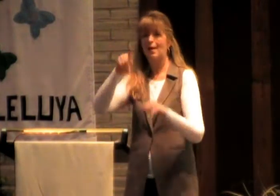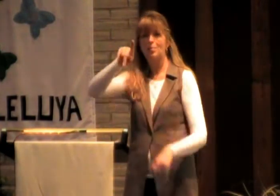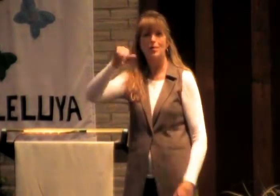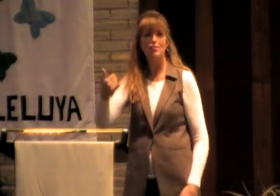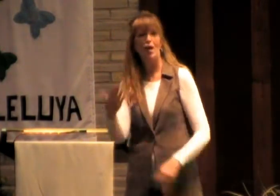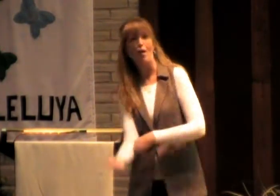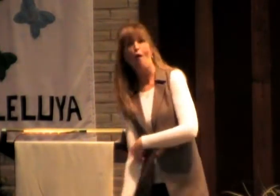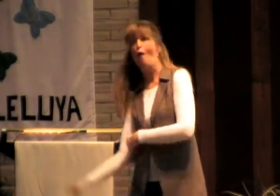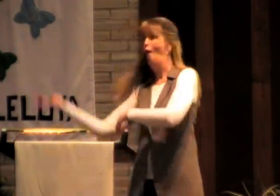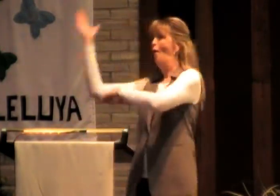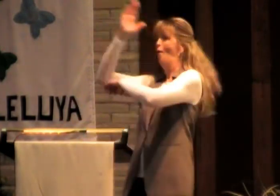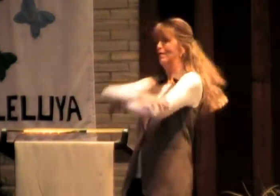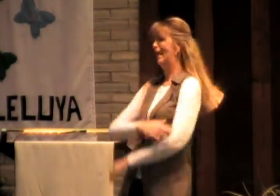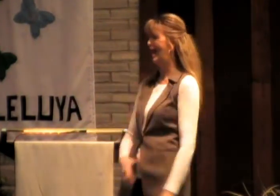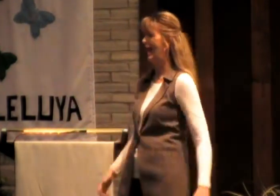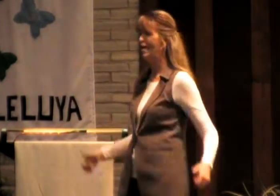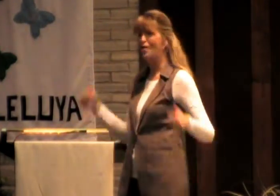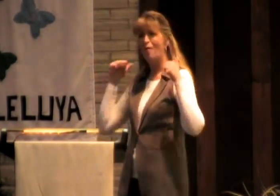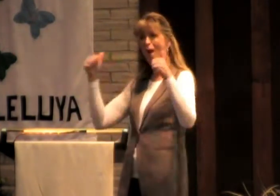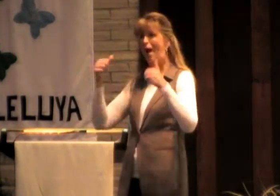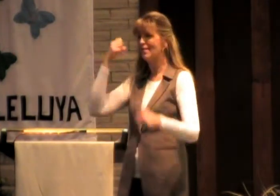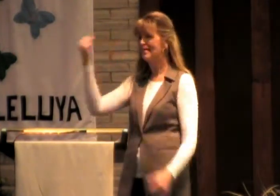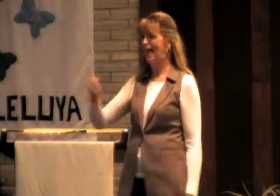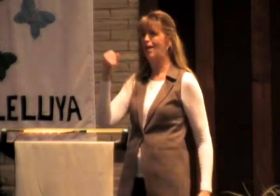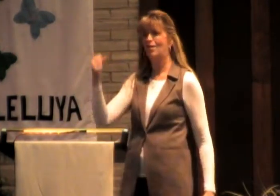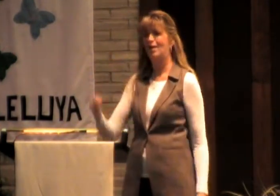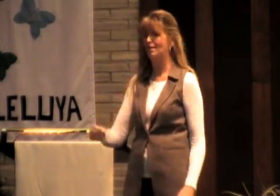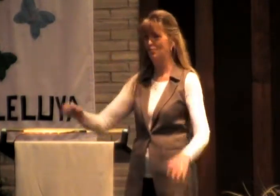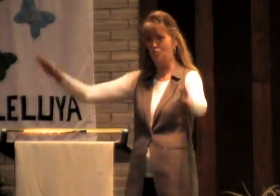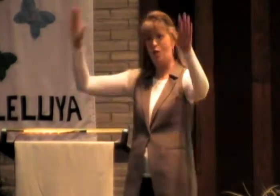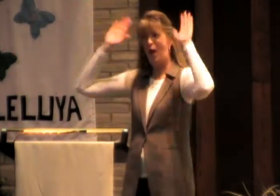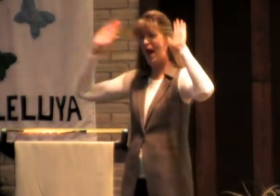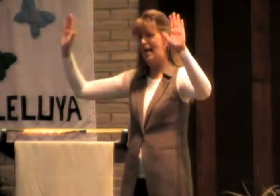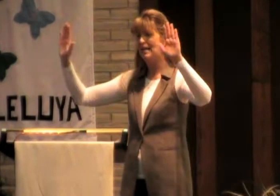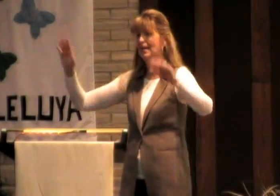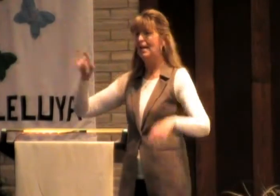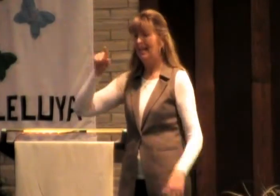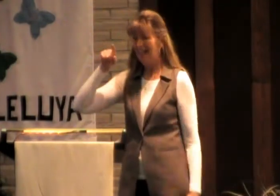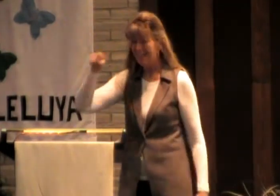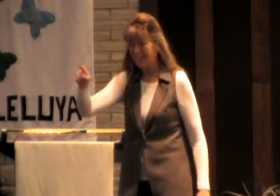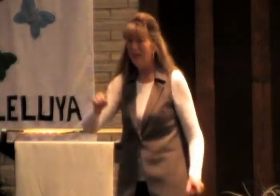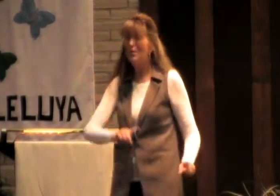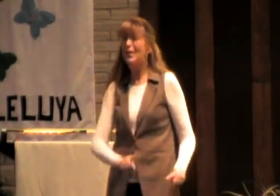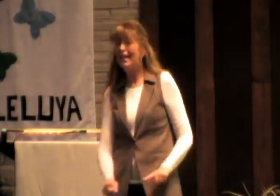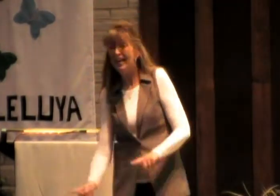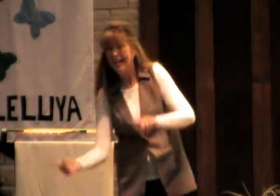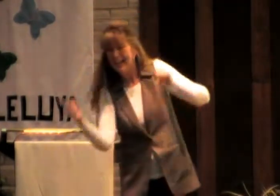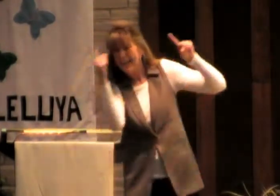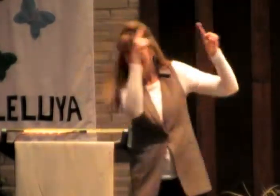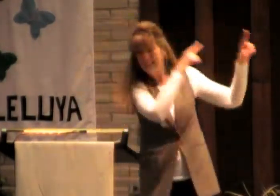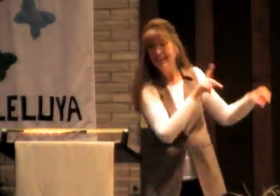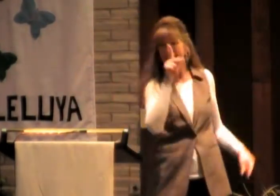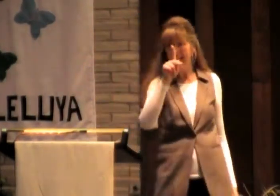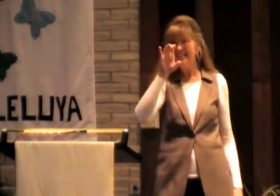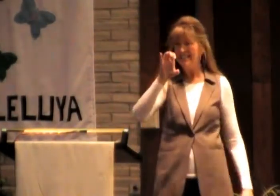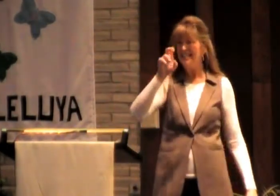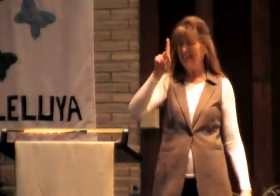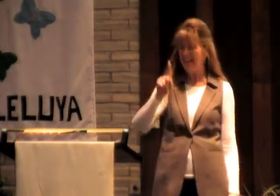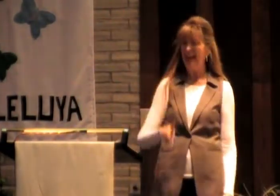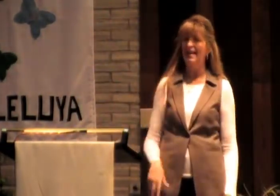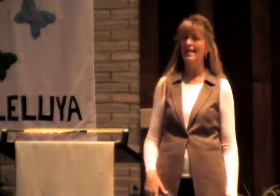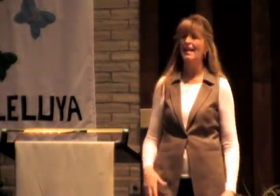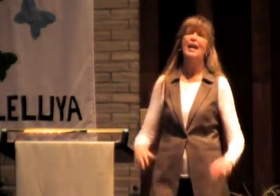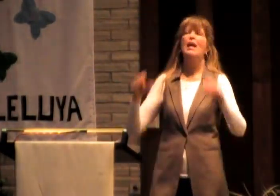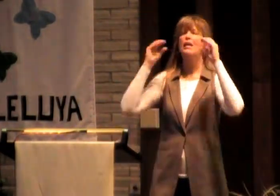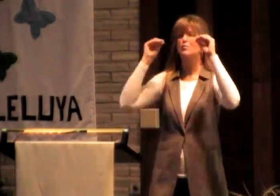sleep in. You can stay in your pajamas all day if you want to. I mean, Saturdays are great. But they went on